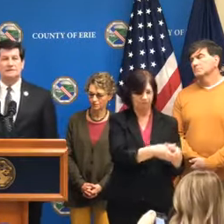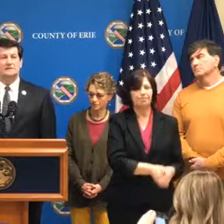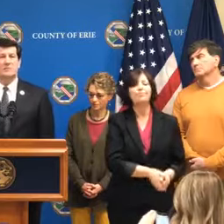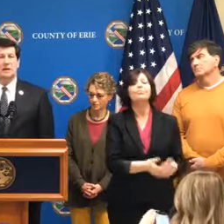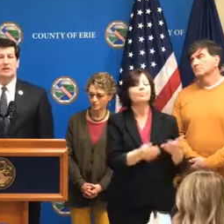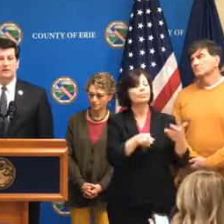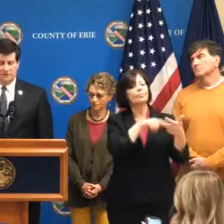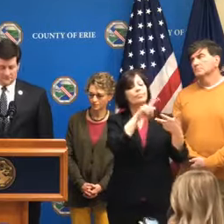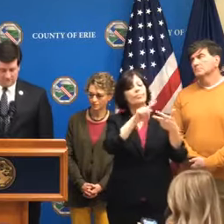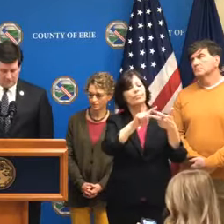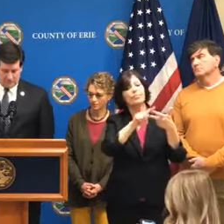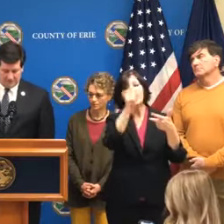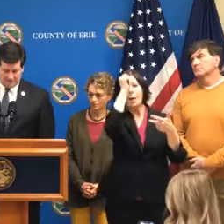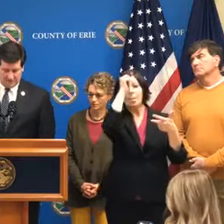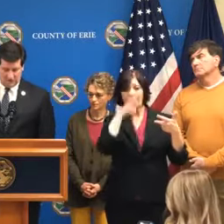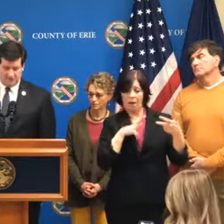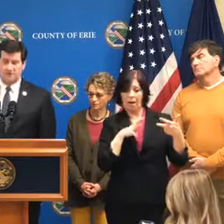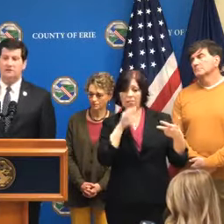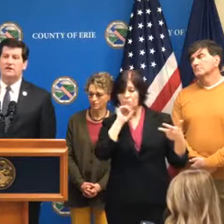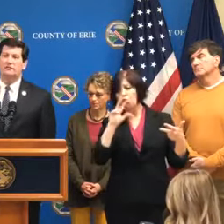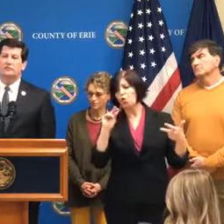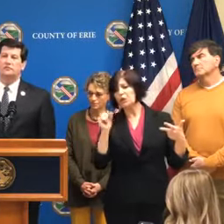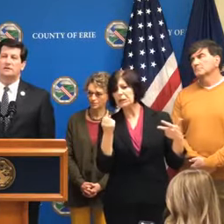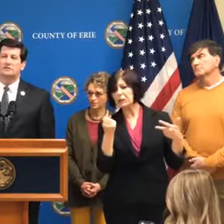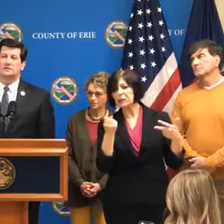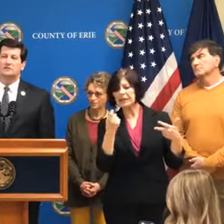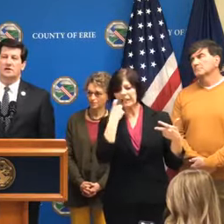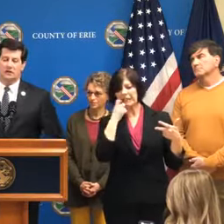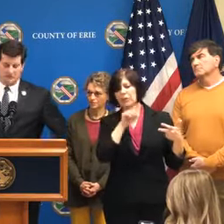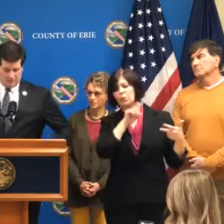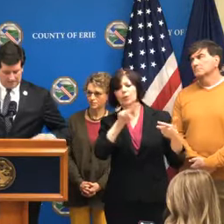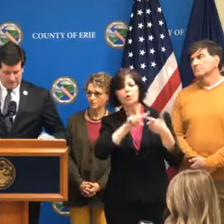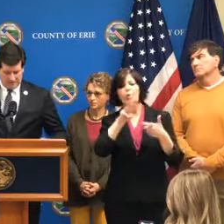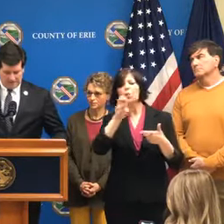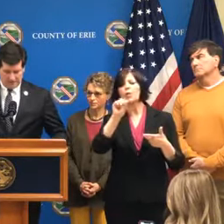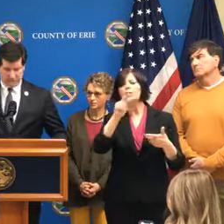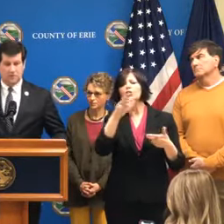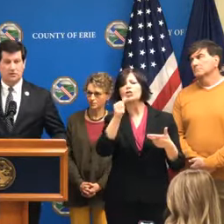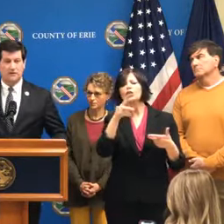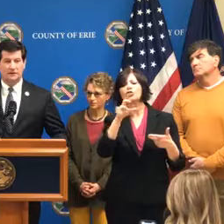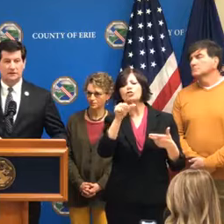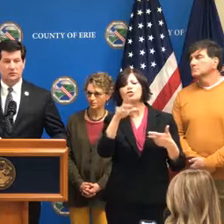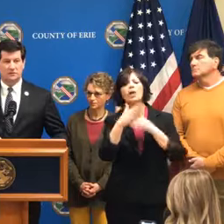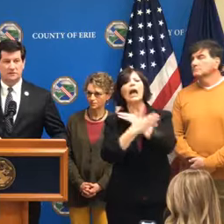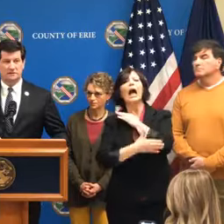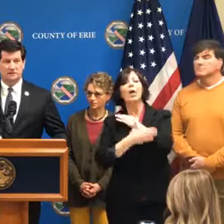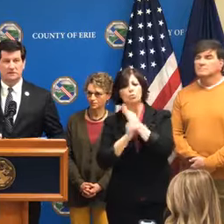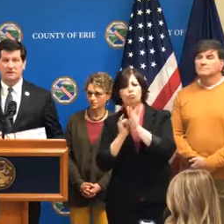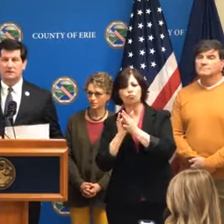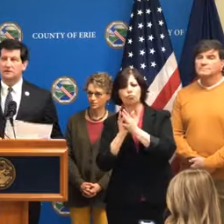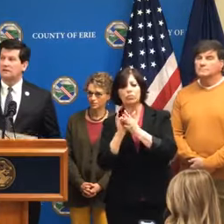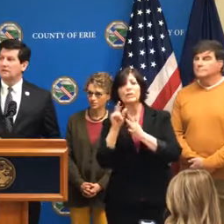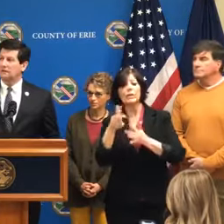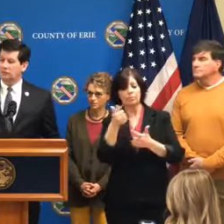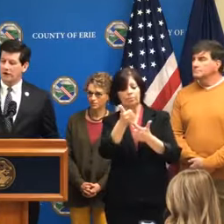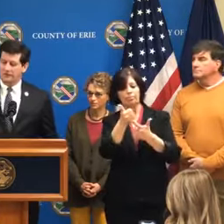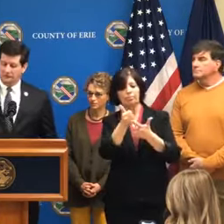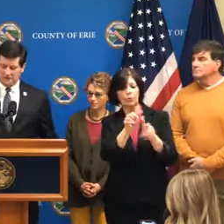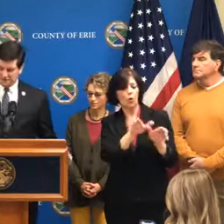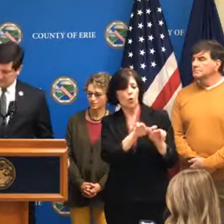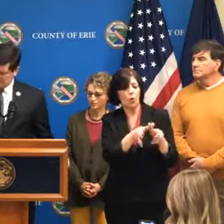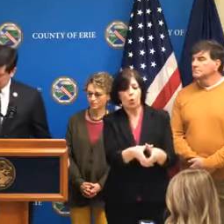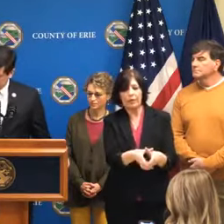next is a male in his 30s that had recently traveled to Westchester County and is currently in quarantine in a